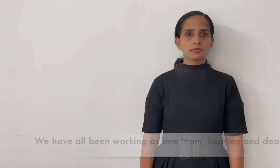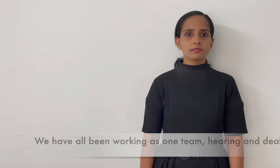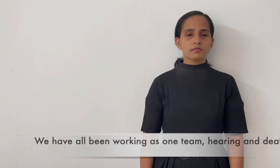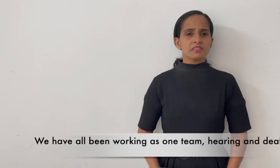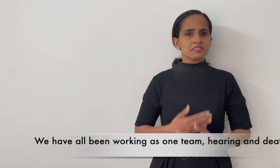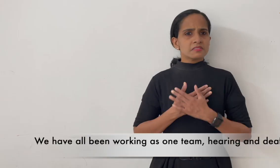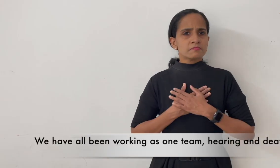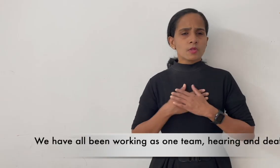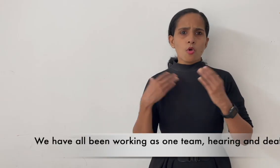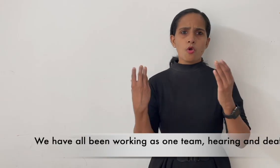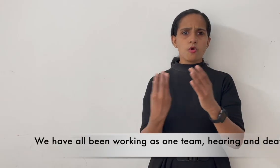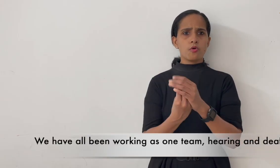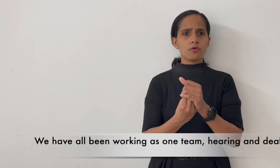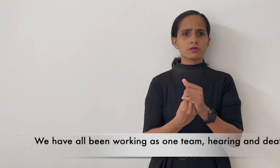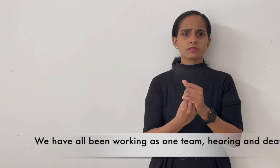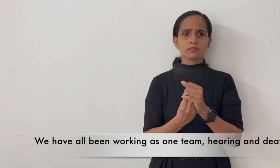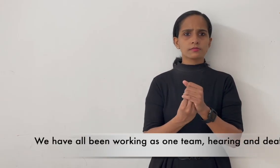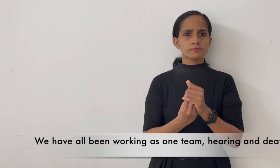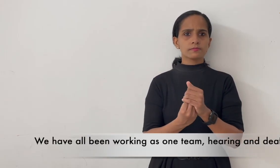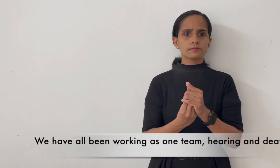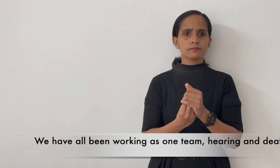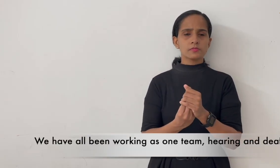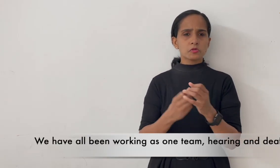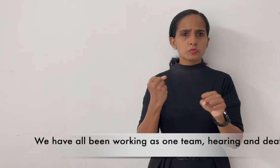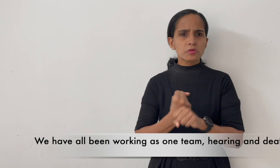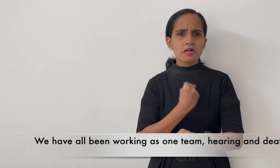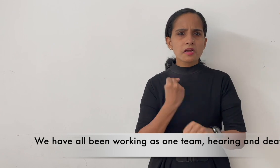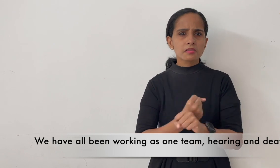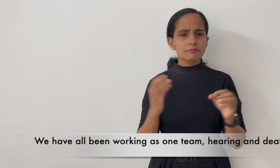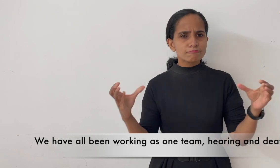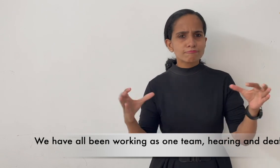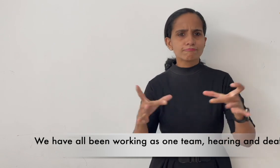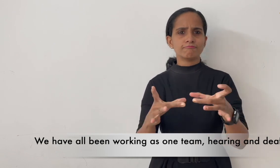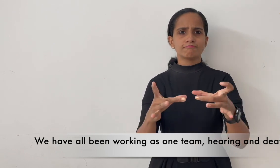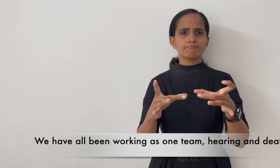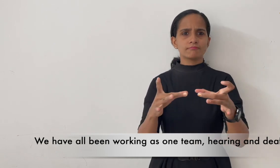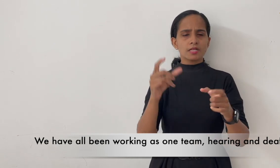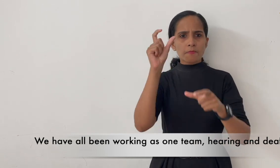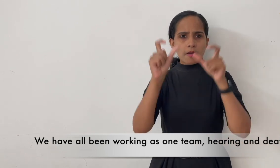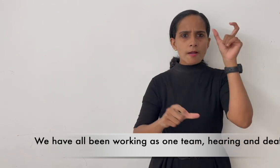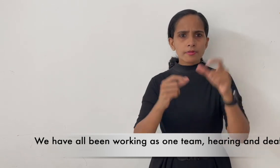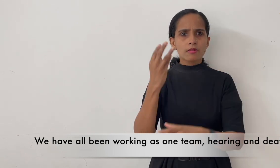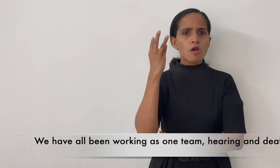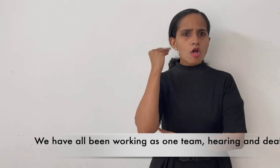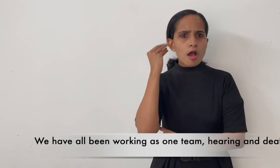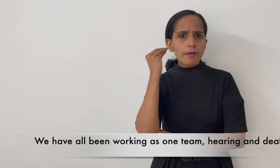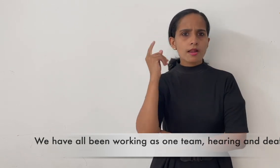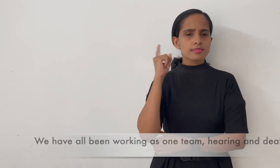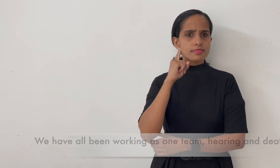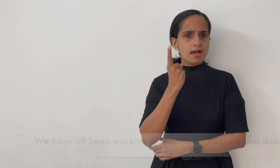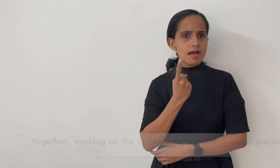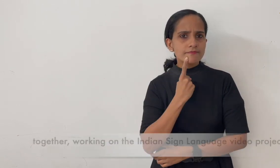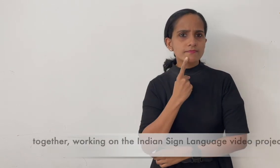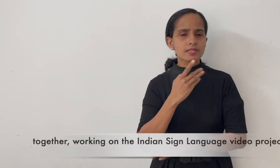We have all been working as one team, hearing and deaf together,